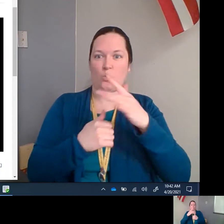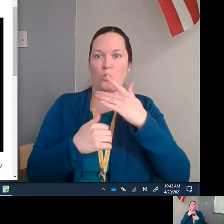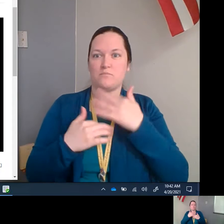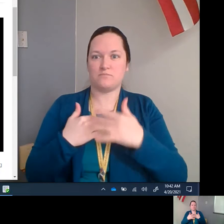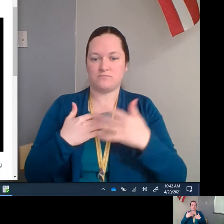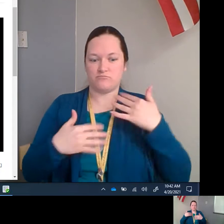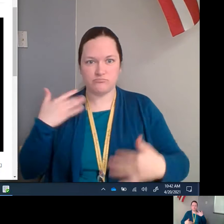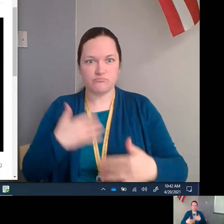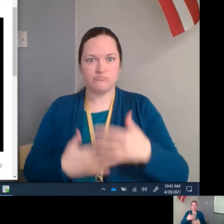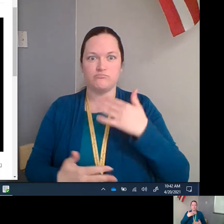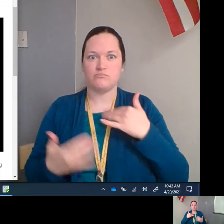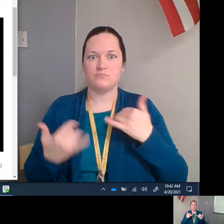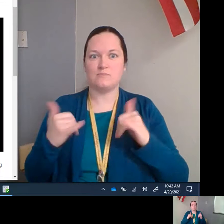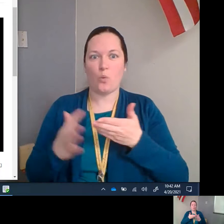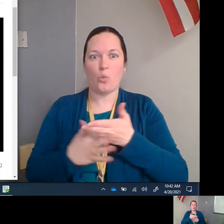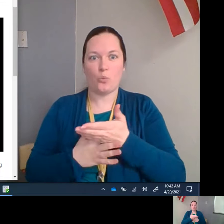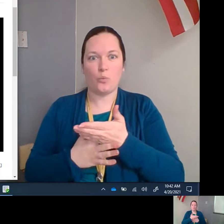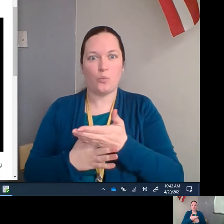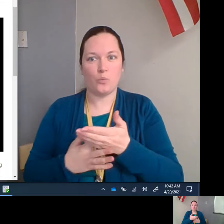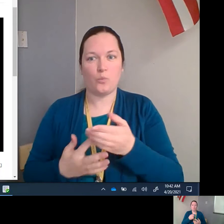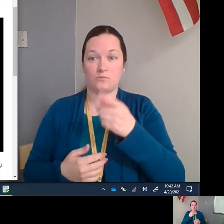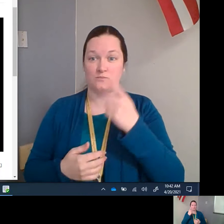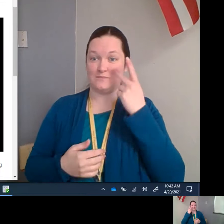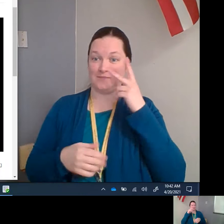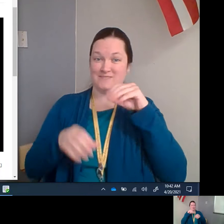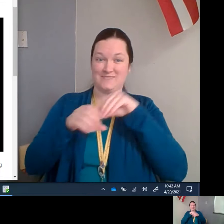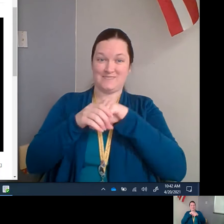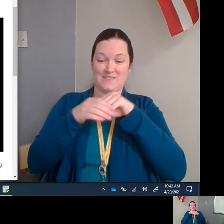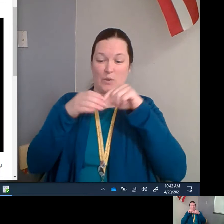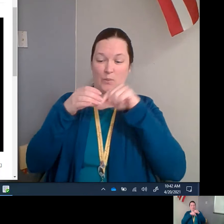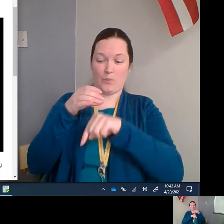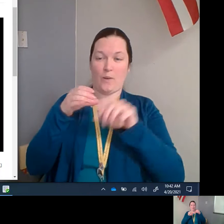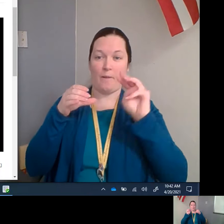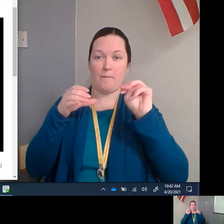in blood. And so if we're looking in the marrow, we have what are called